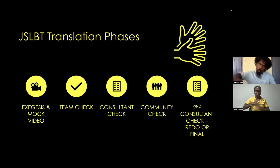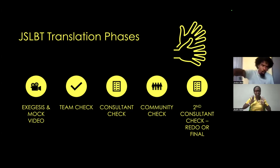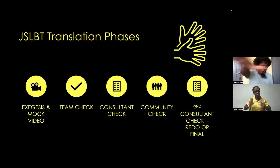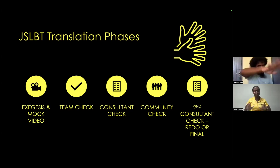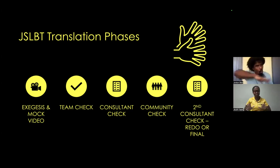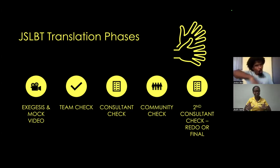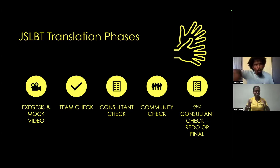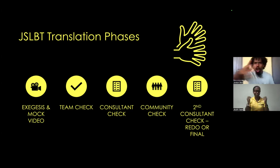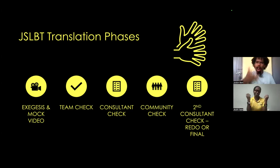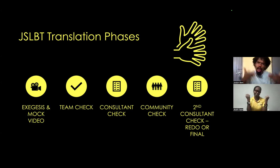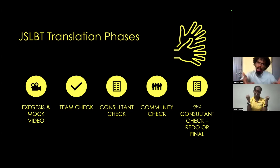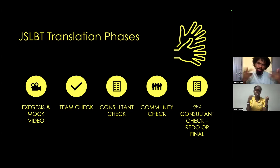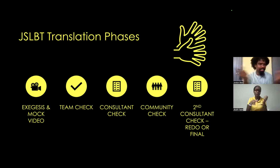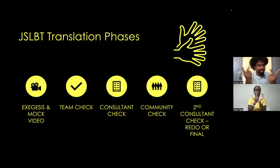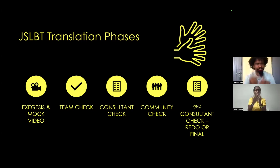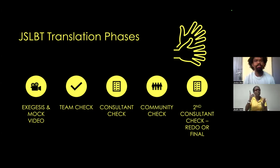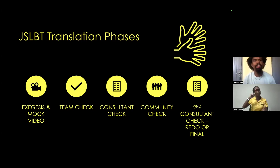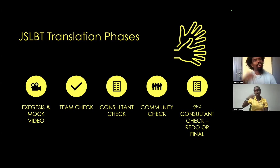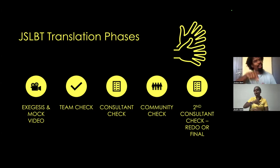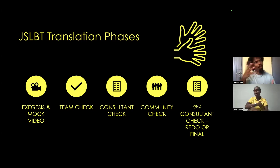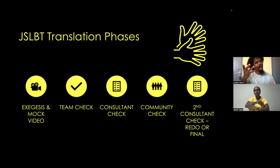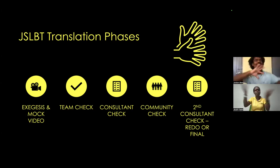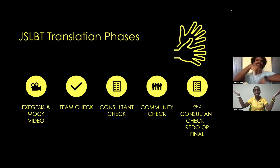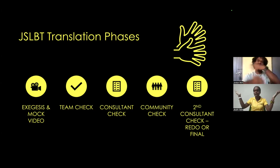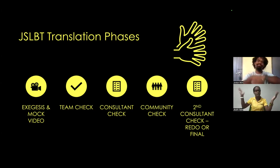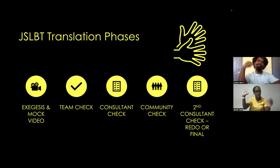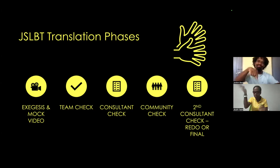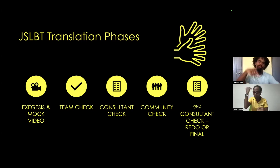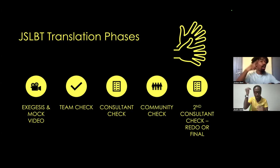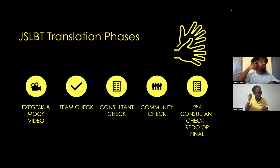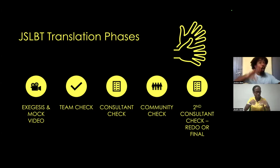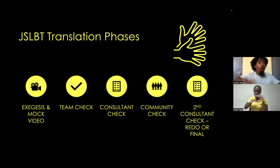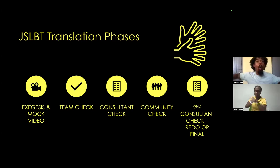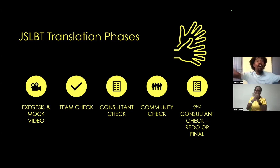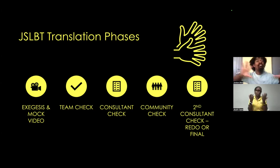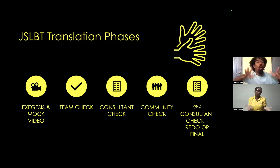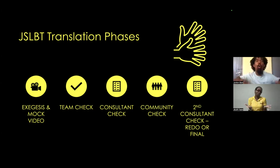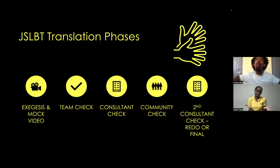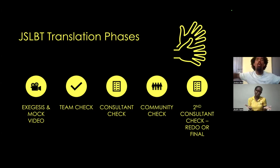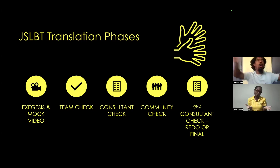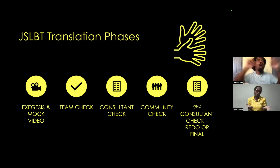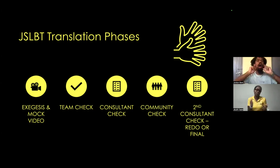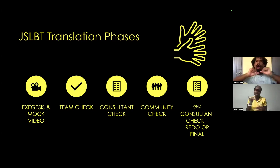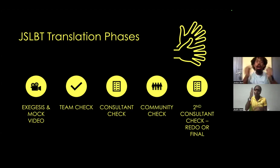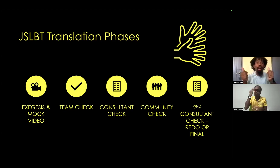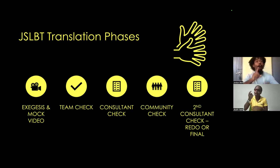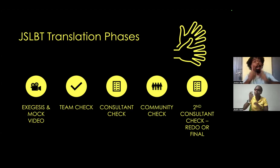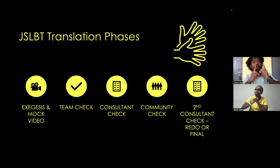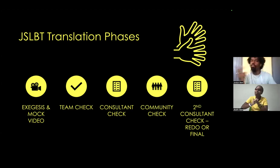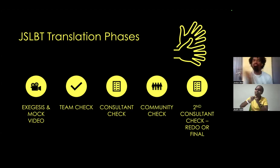really ours. It's really from us. So the Bible is for everyone to access. And